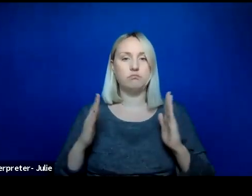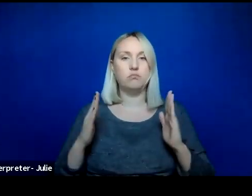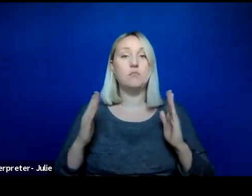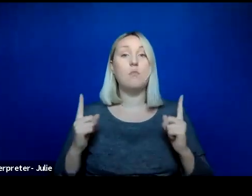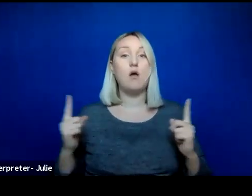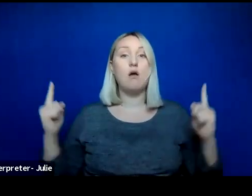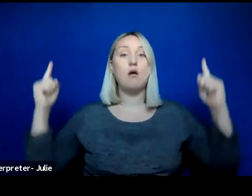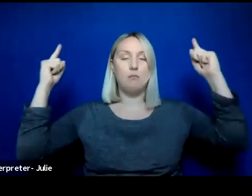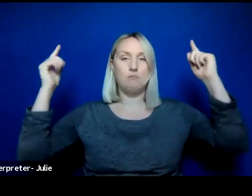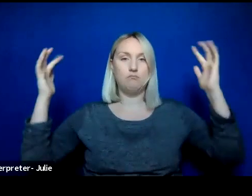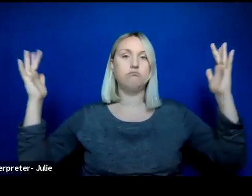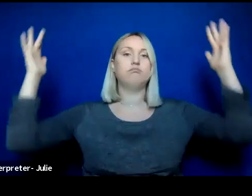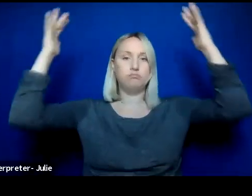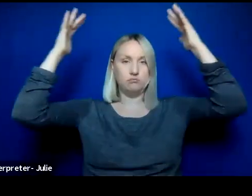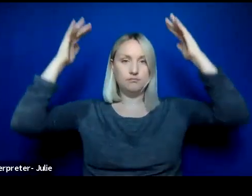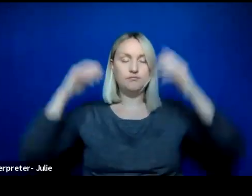overhead.